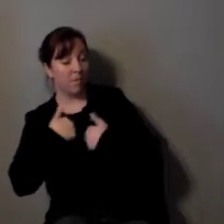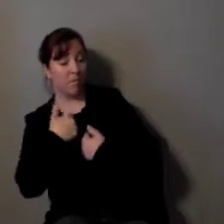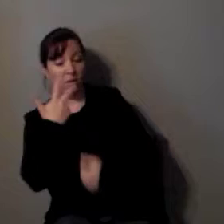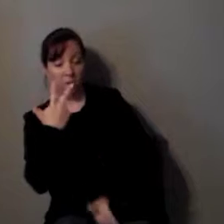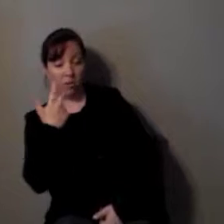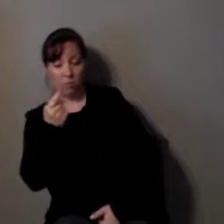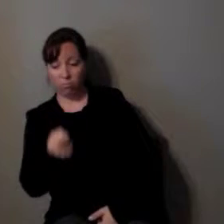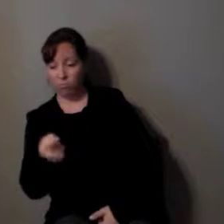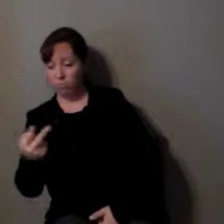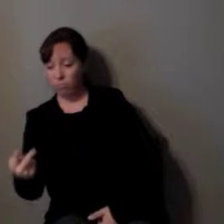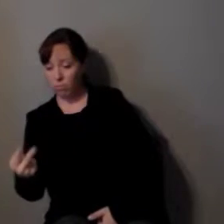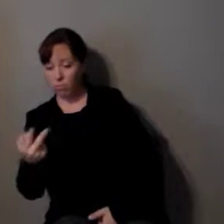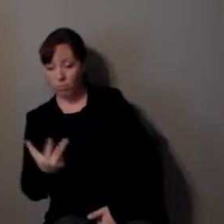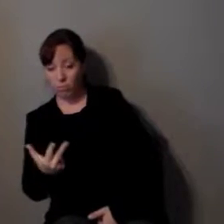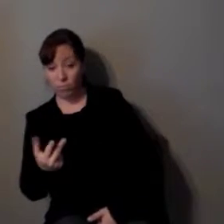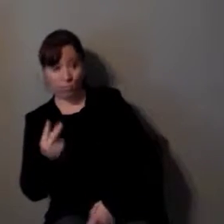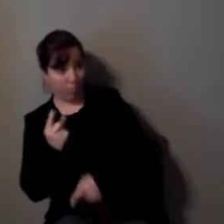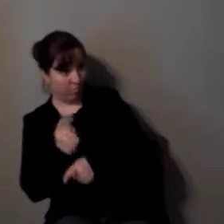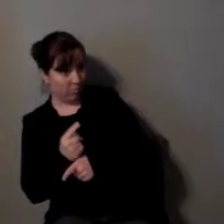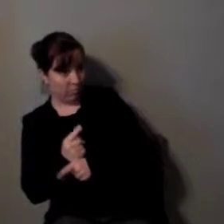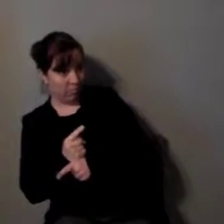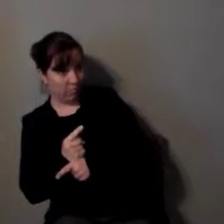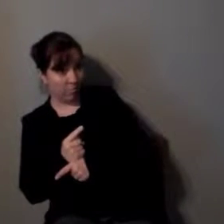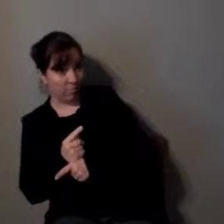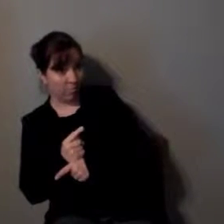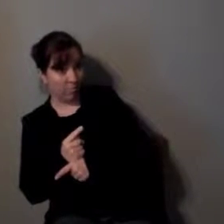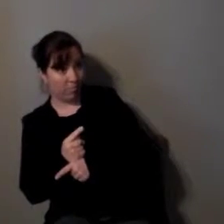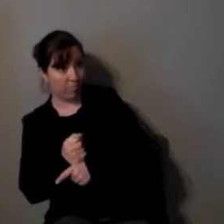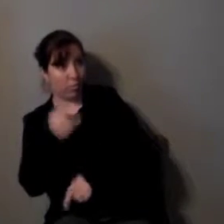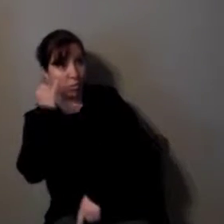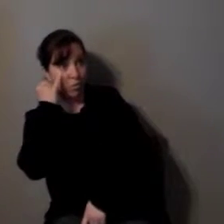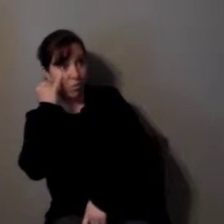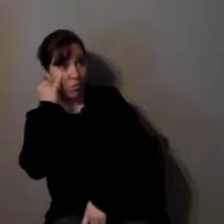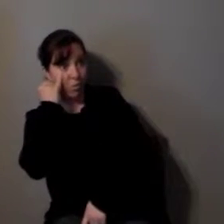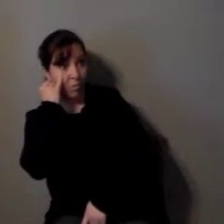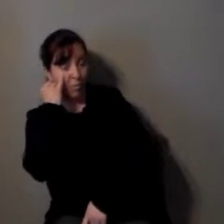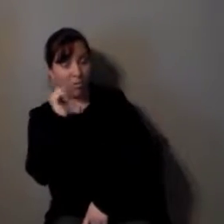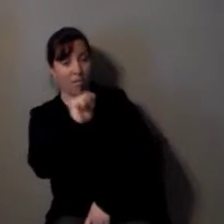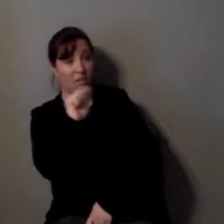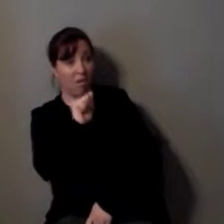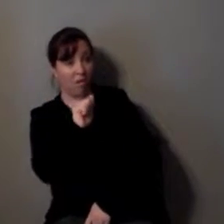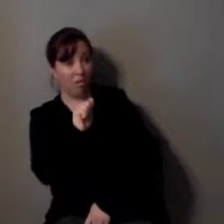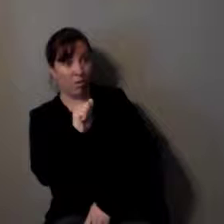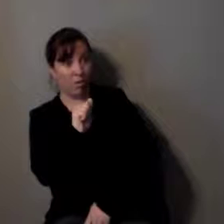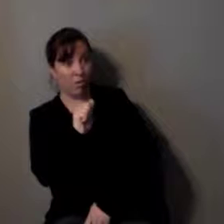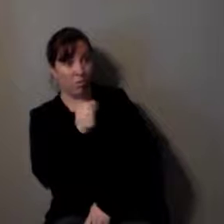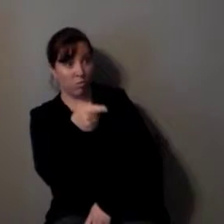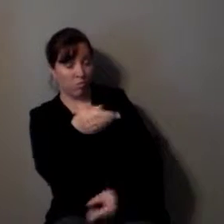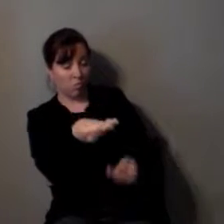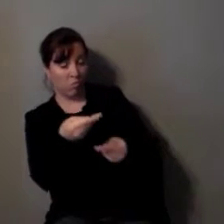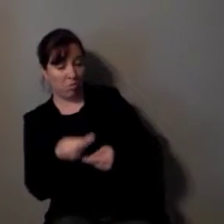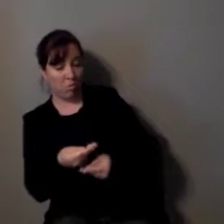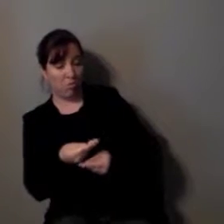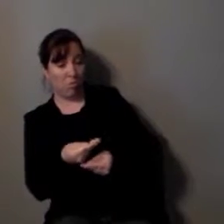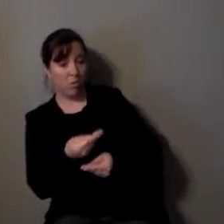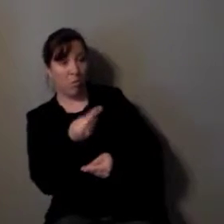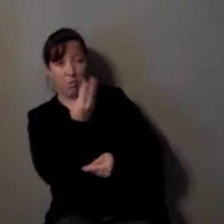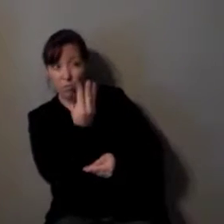Right? 1, 2, 3. And let's say you were to give me 4 more avocados. So let me put this 4 in yellow so you know that these are